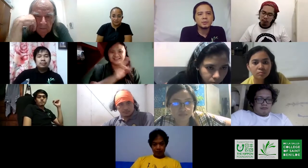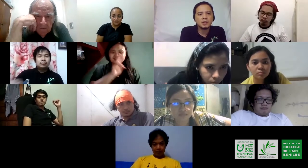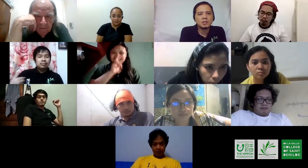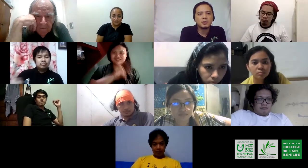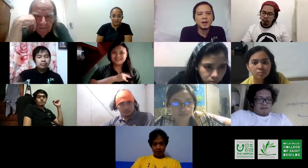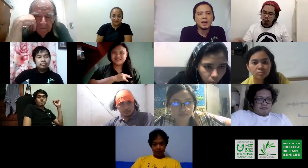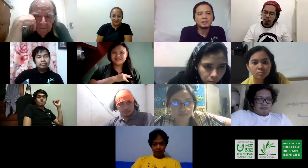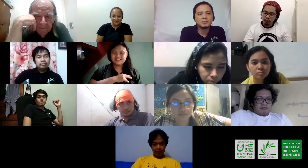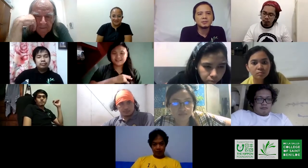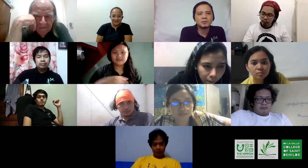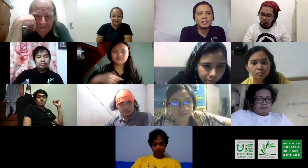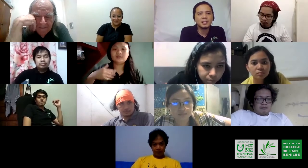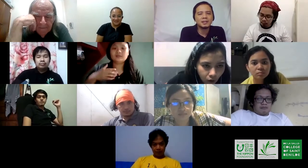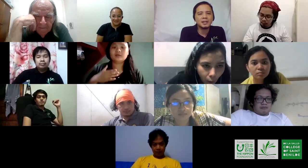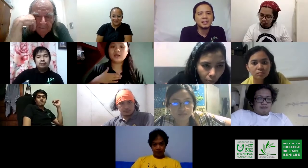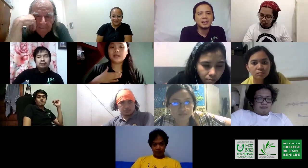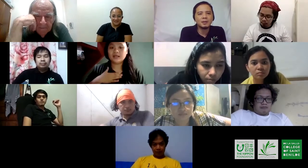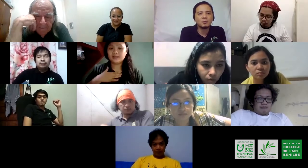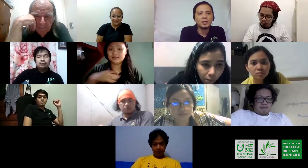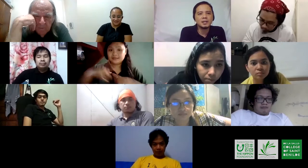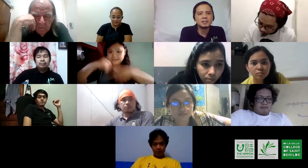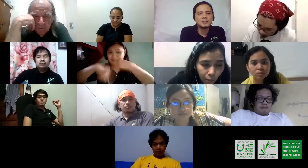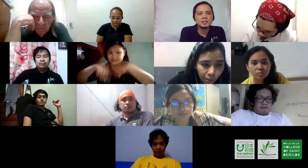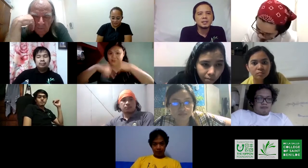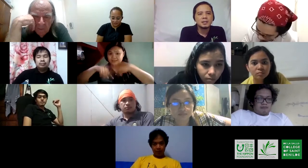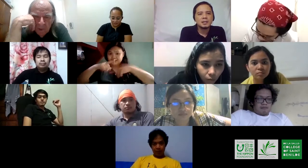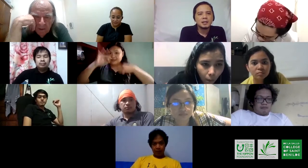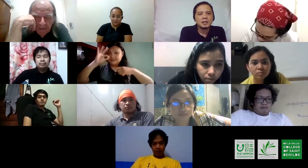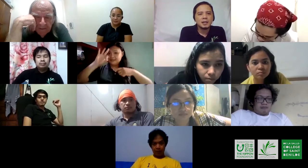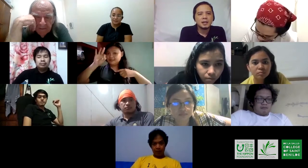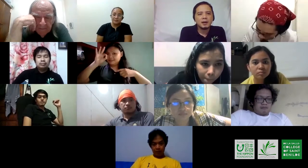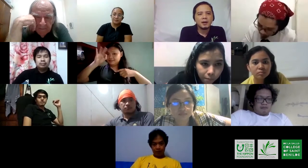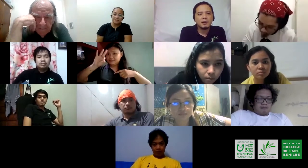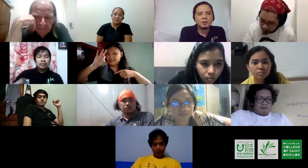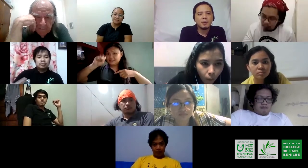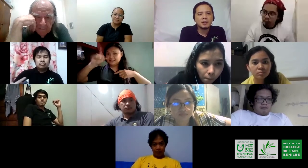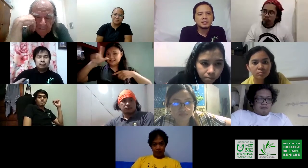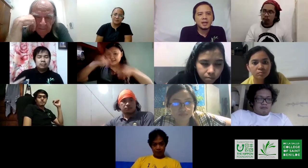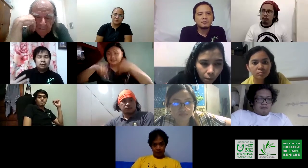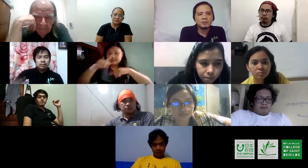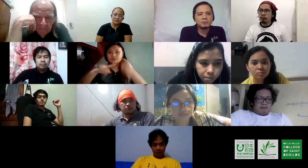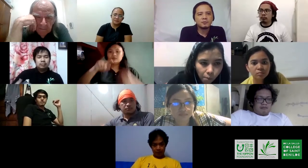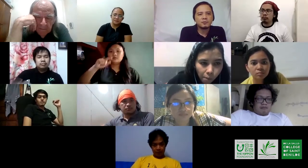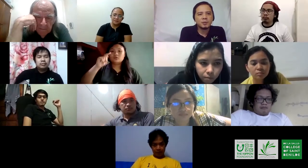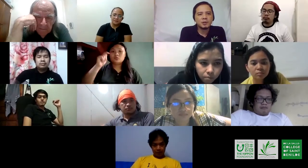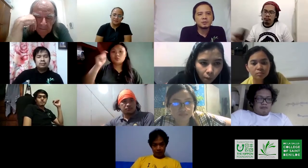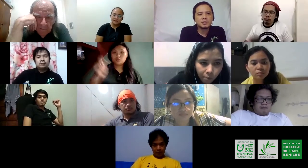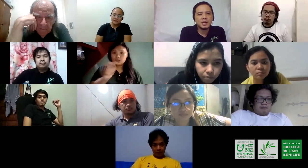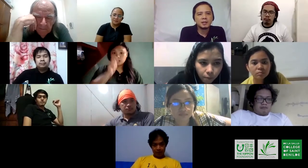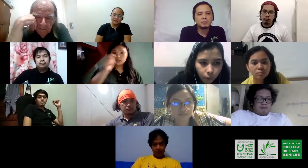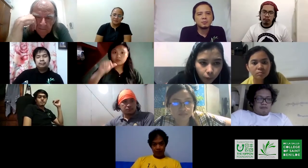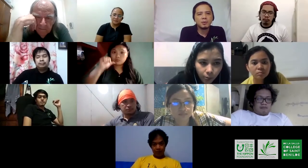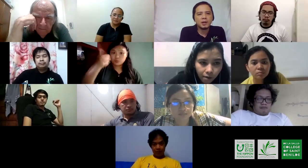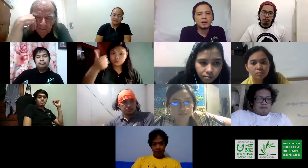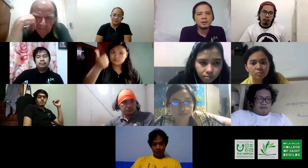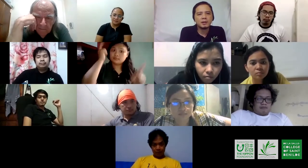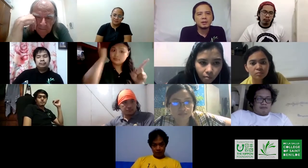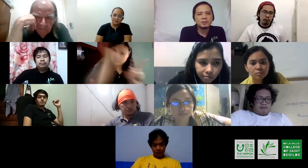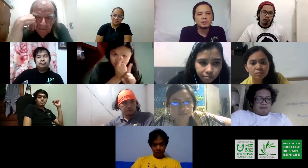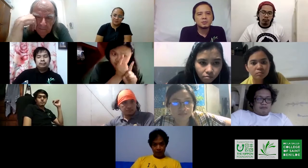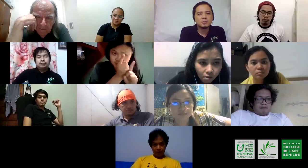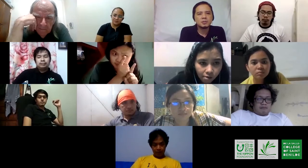it was also that. So it was from our sign, from Filipino sign,